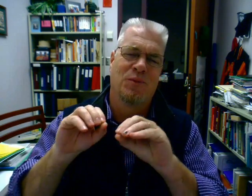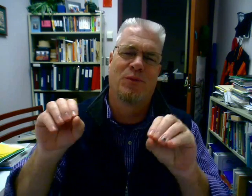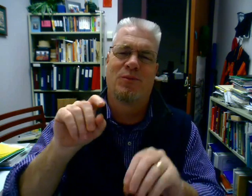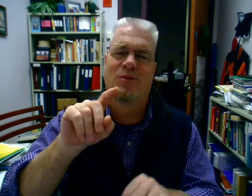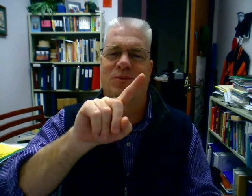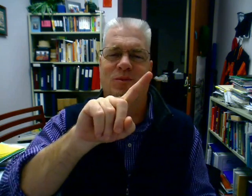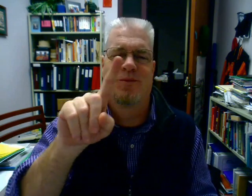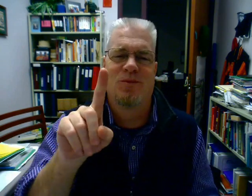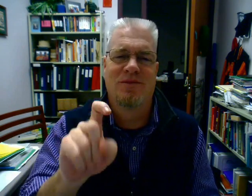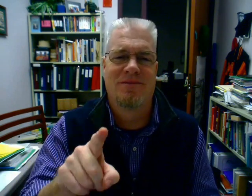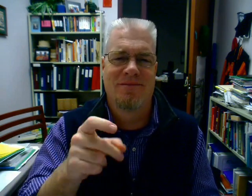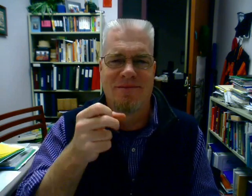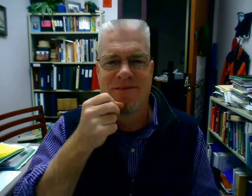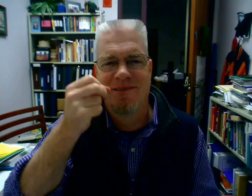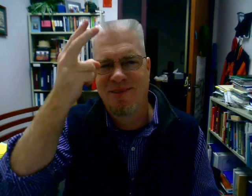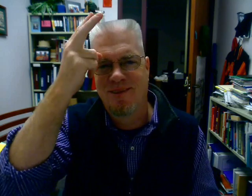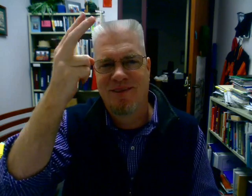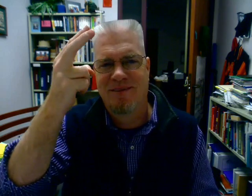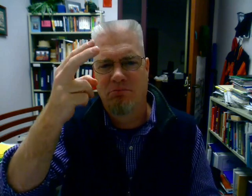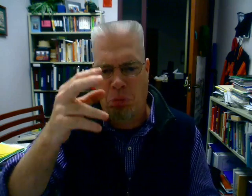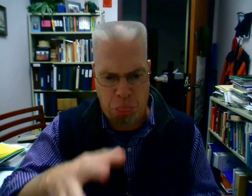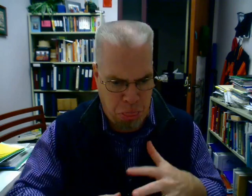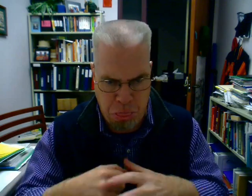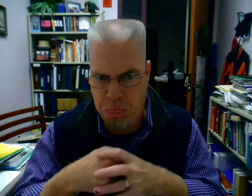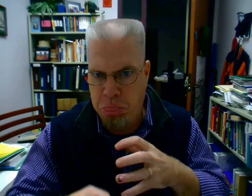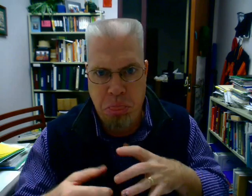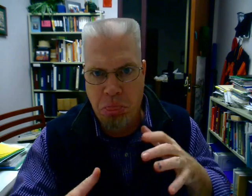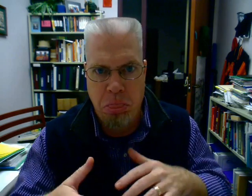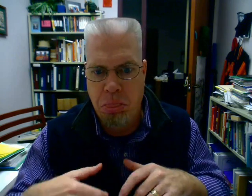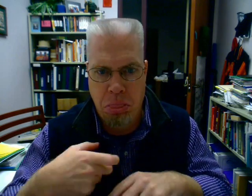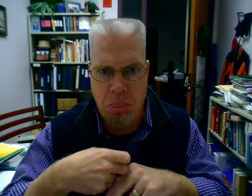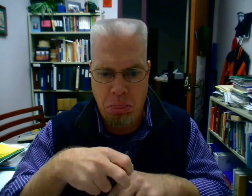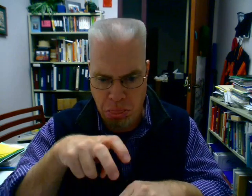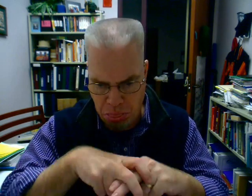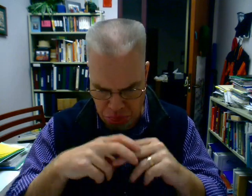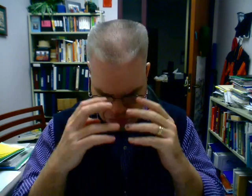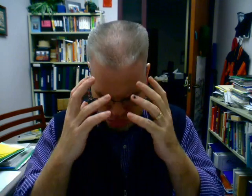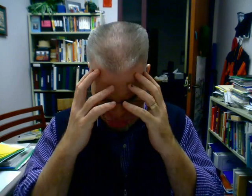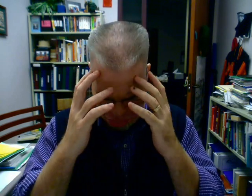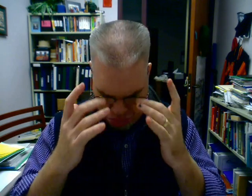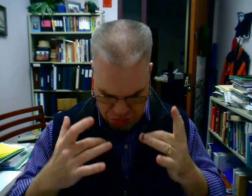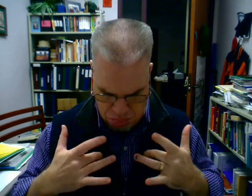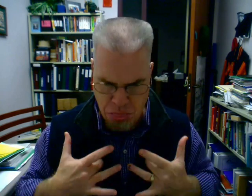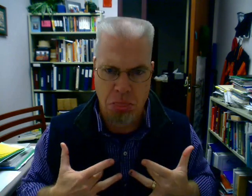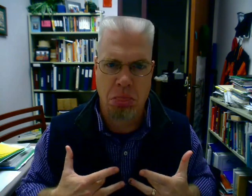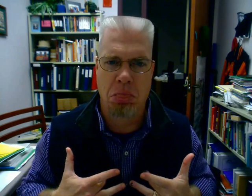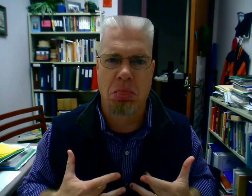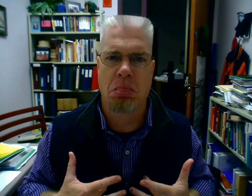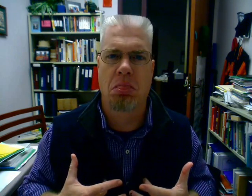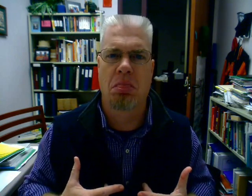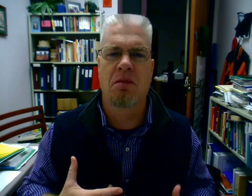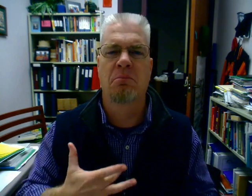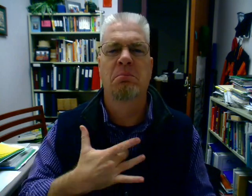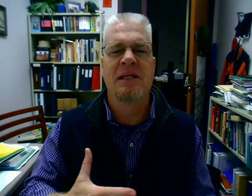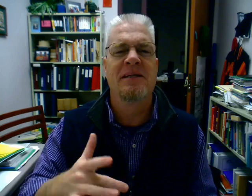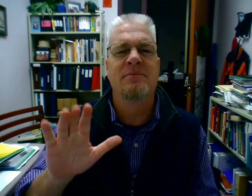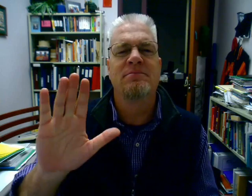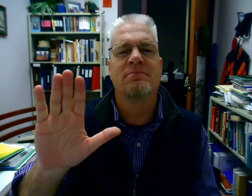them. All right. Rapid replay. What we do here is get you caught up with Mike Mayock and Brad Nessler leading the way with their calls. All the action up to this